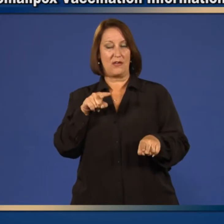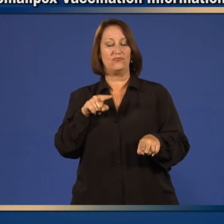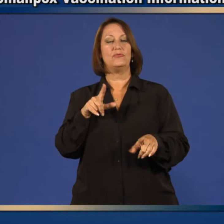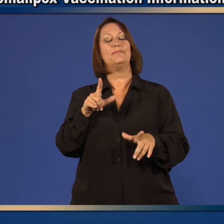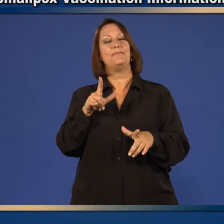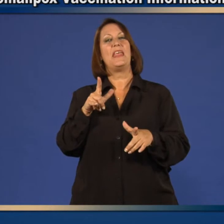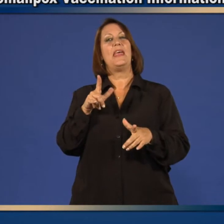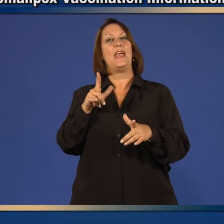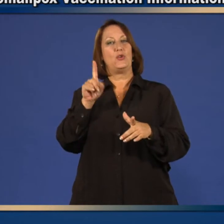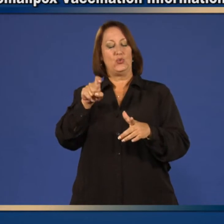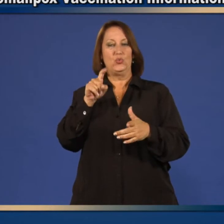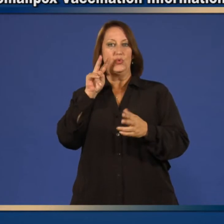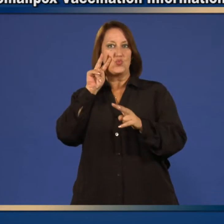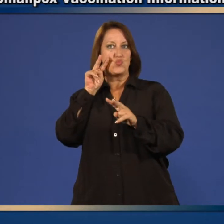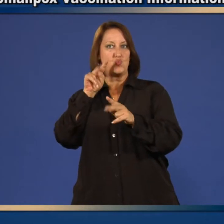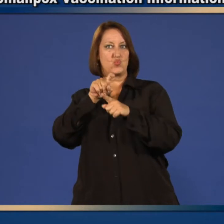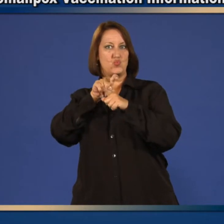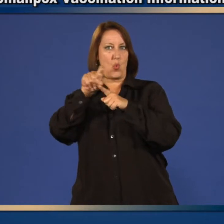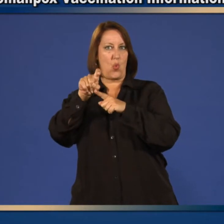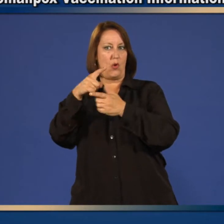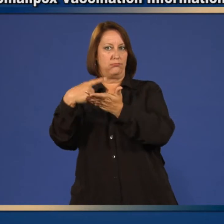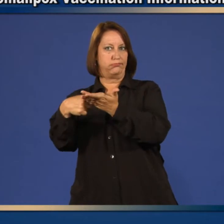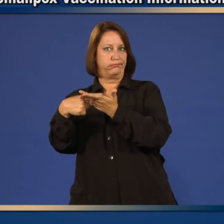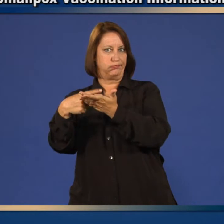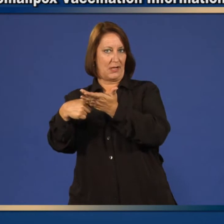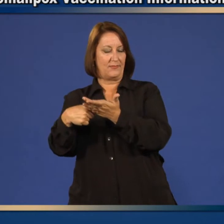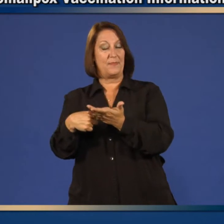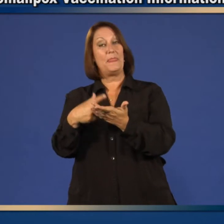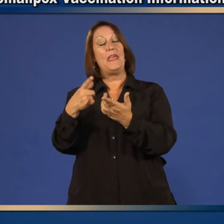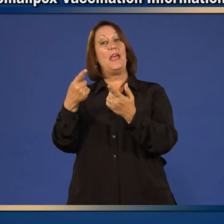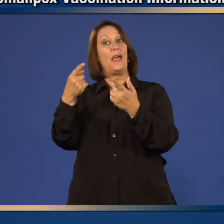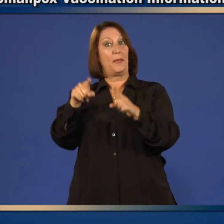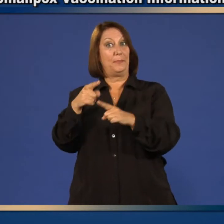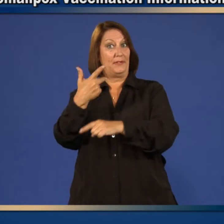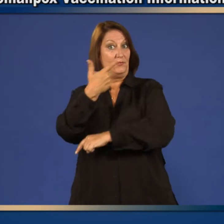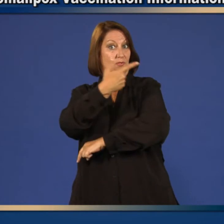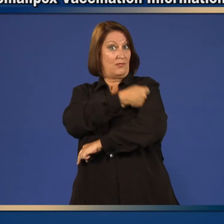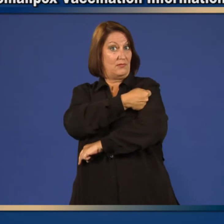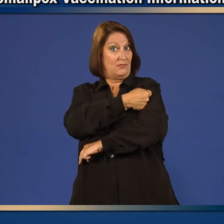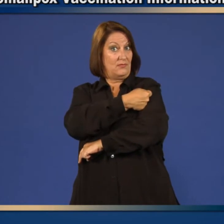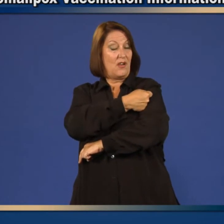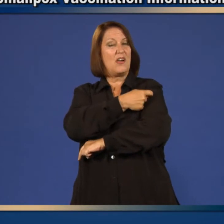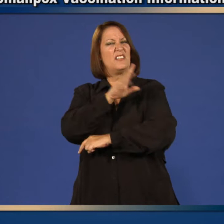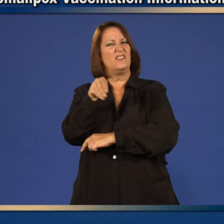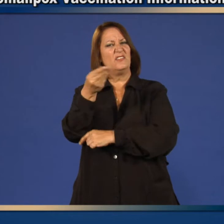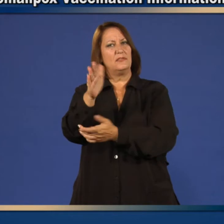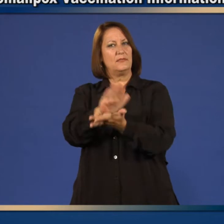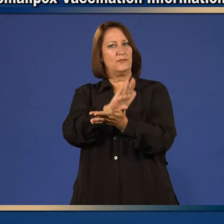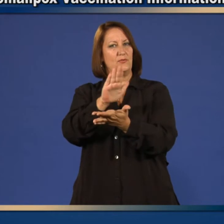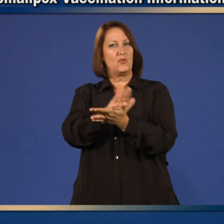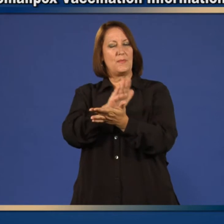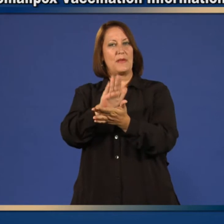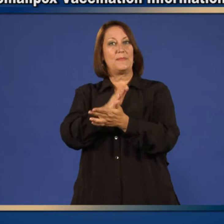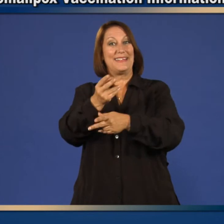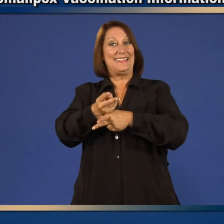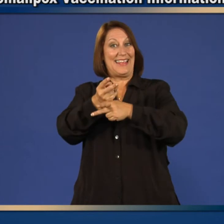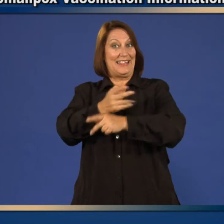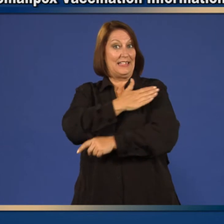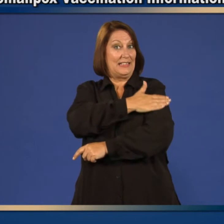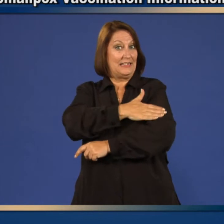on the post-vaccination and follow-up information sheet given to them at the time of